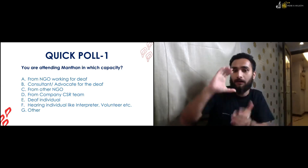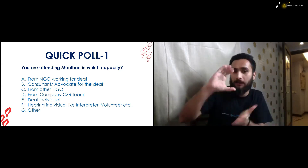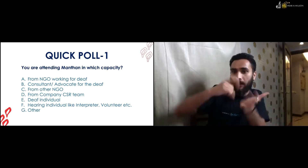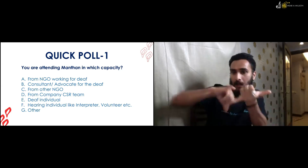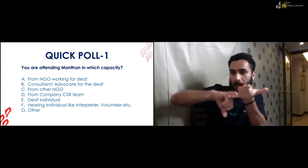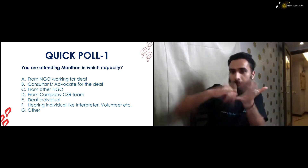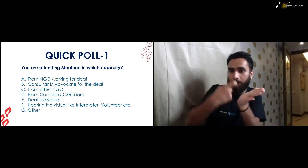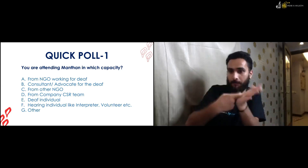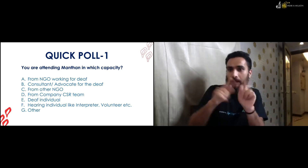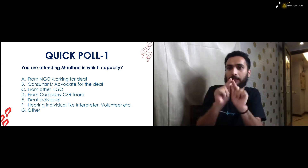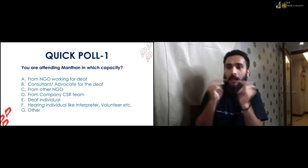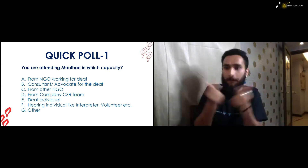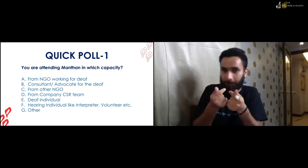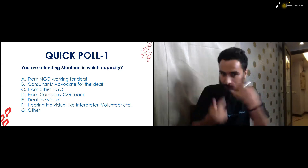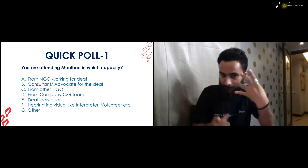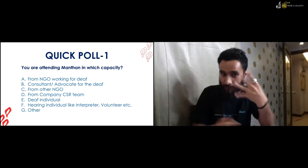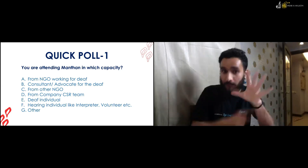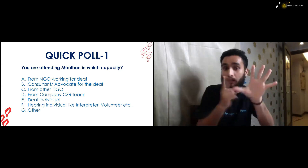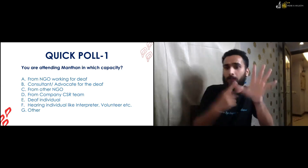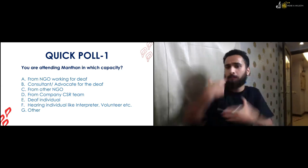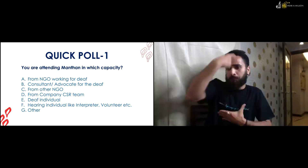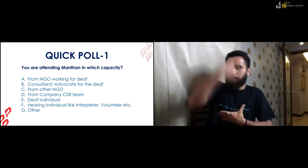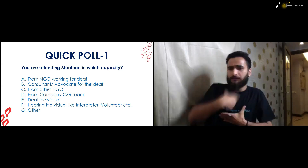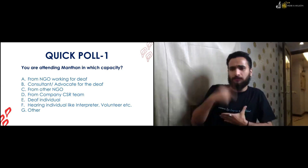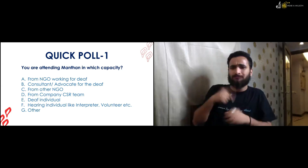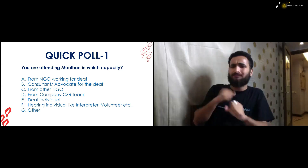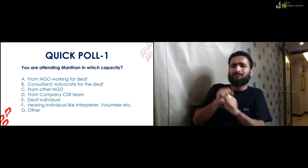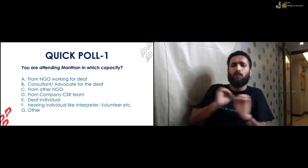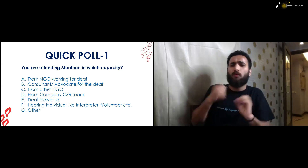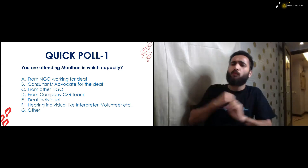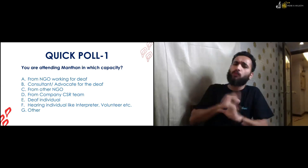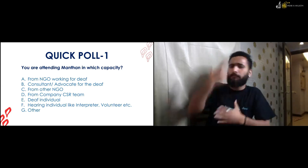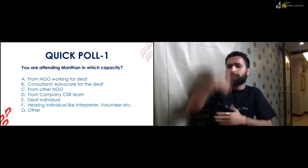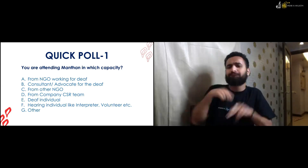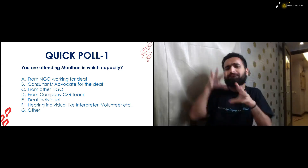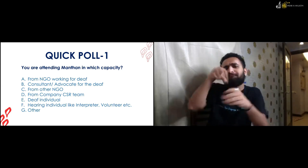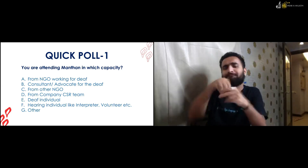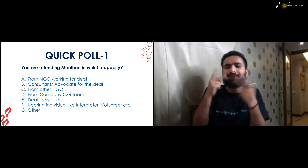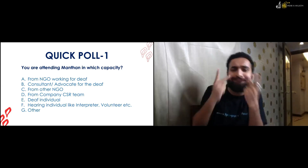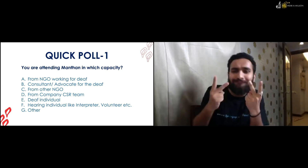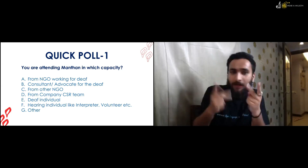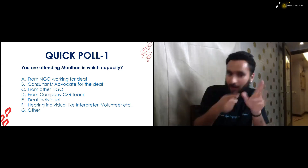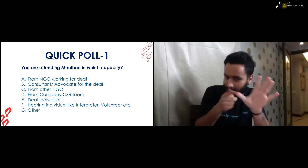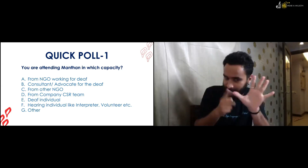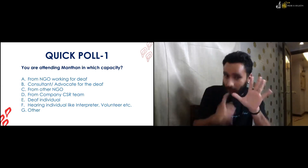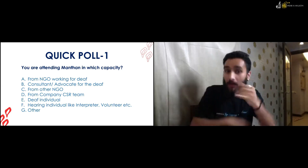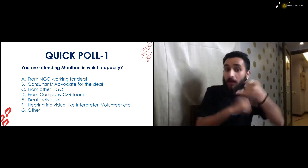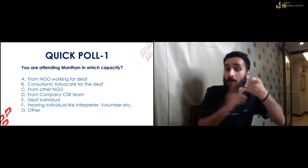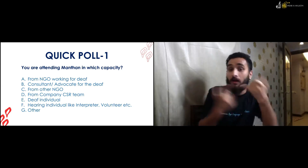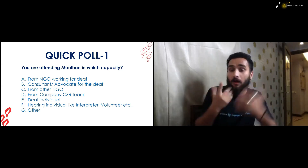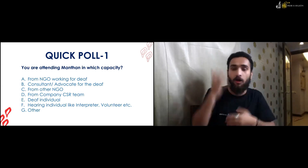Are you from a company, a CSR team? Are you a deaf individual yourself? You're just here to watch and